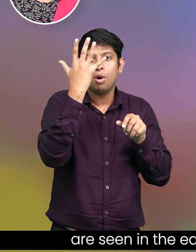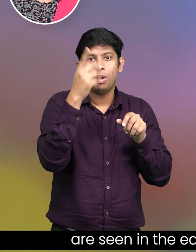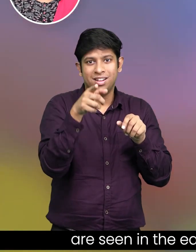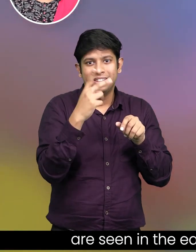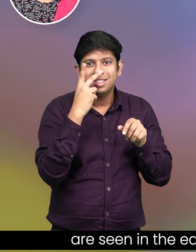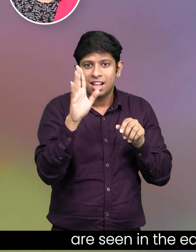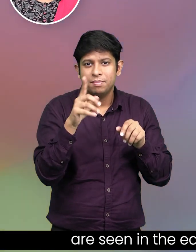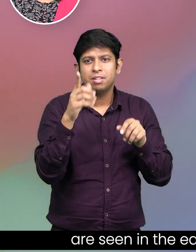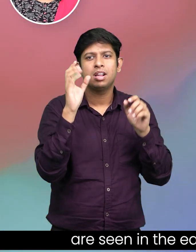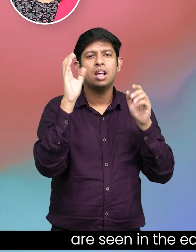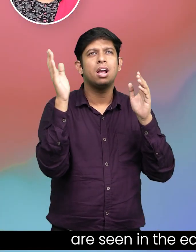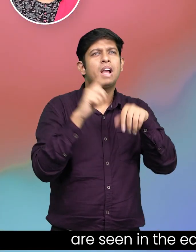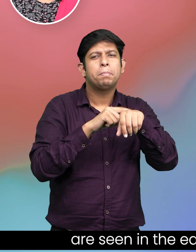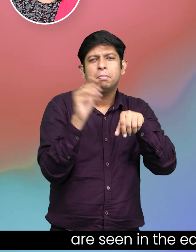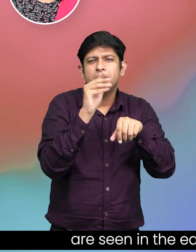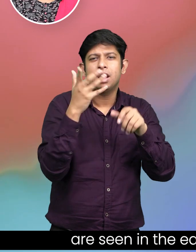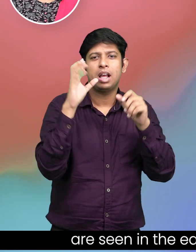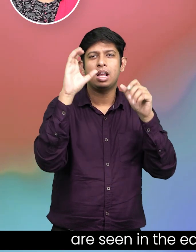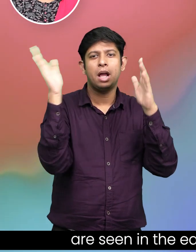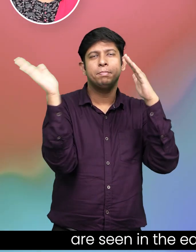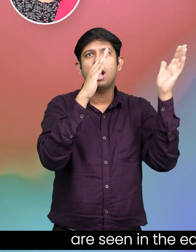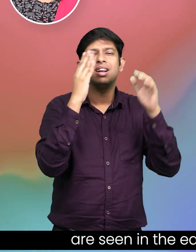during the humid climate.